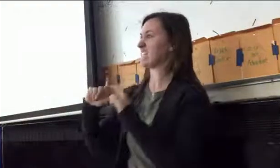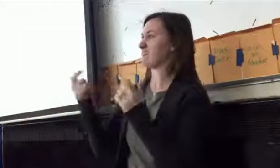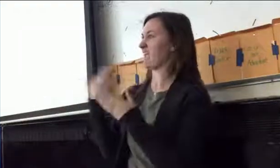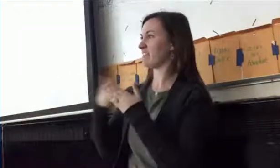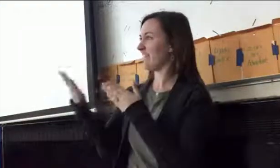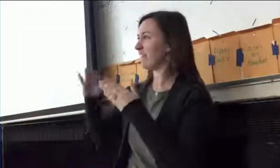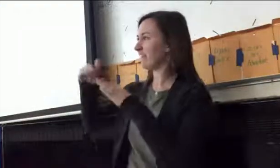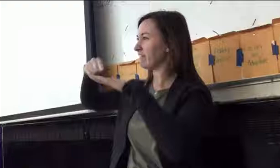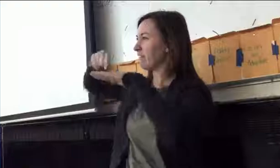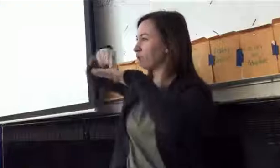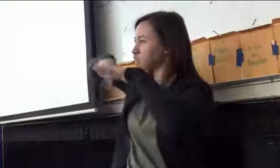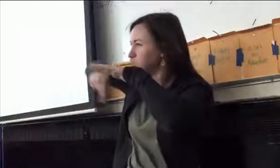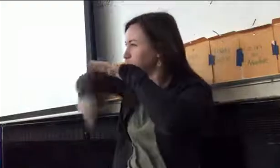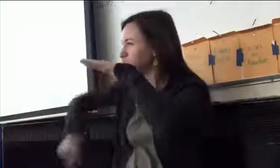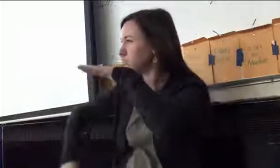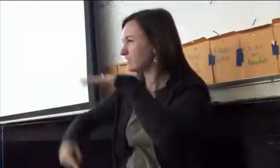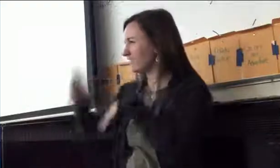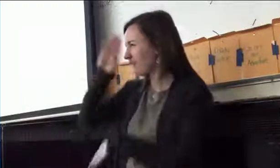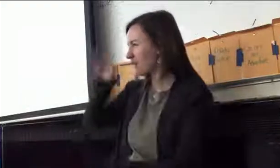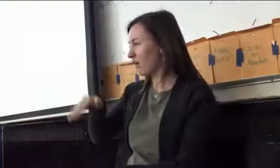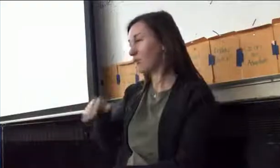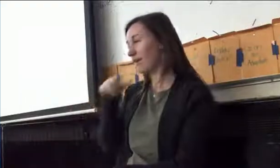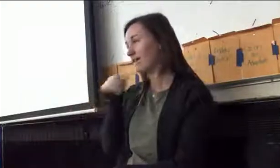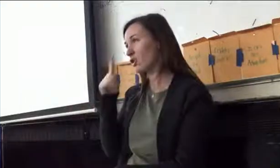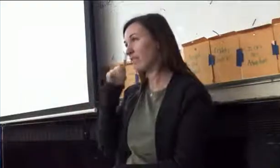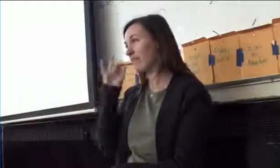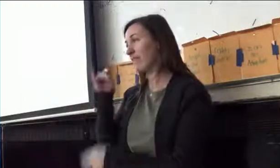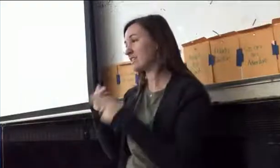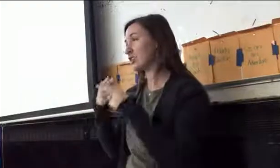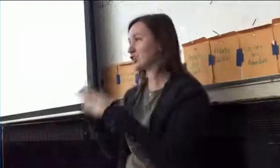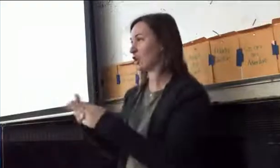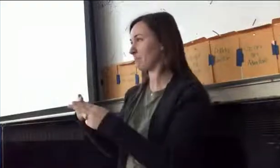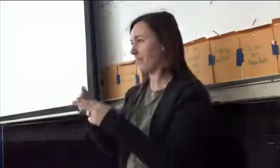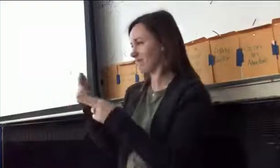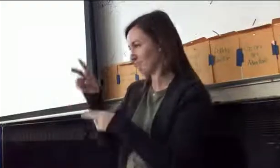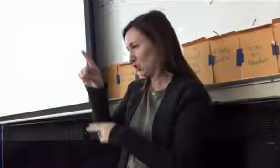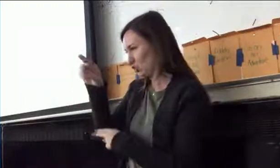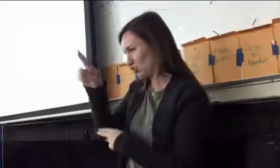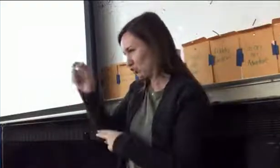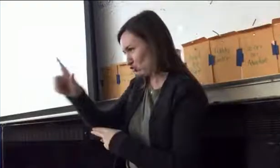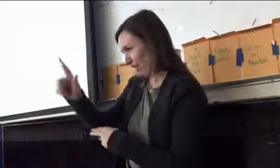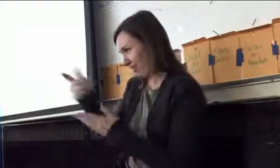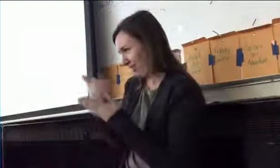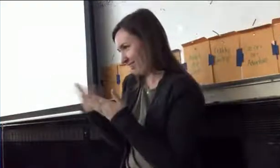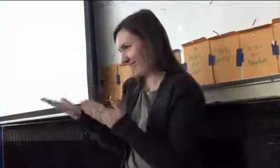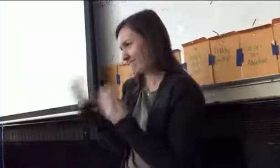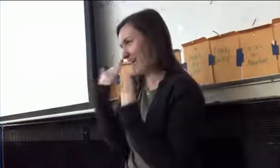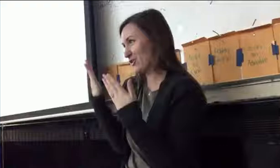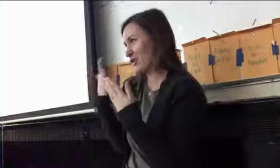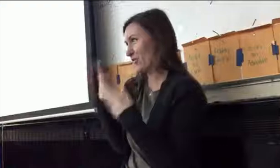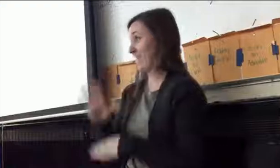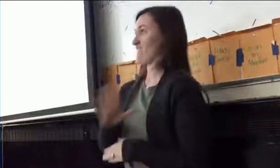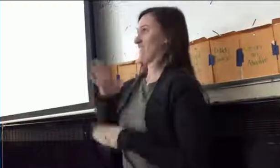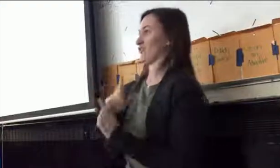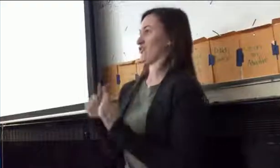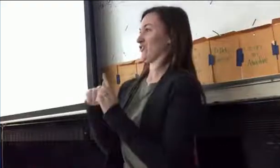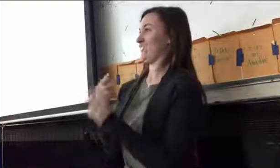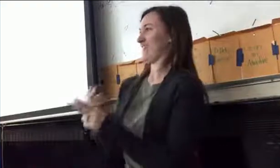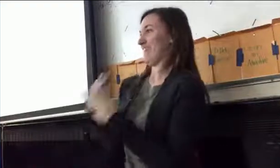it's like a squiggly thing. I don't think that's the official term for it, but drill. Sure, that's probably a fancy name for it.